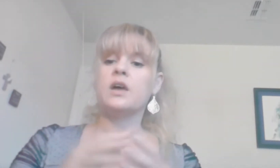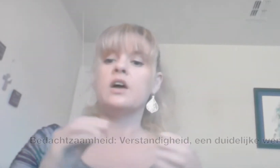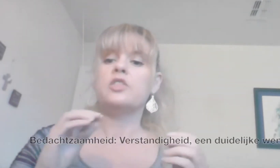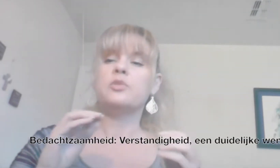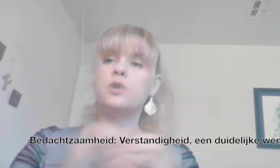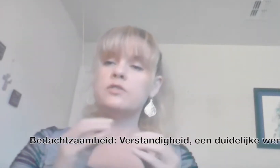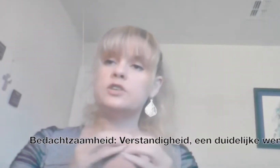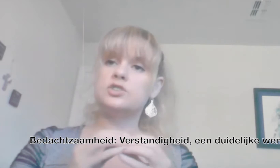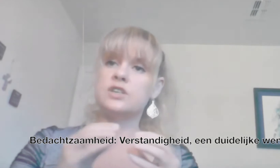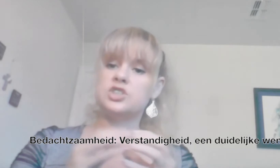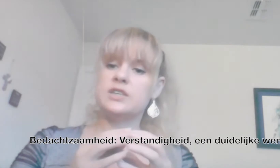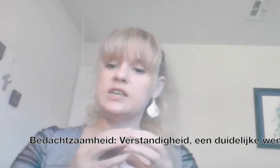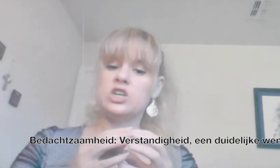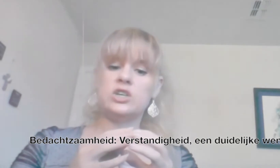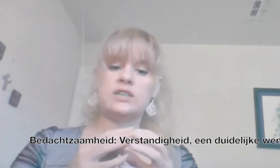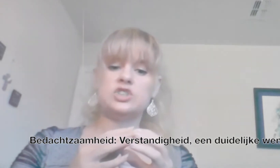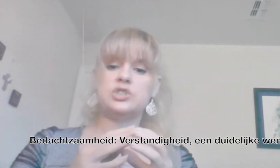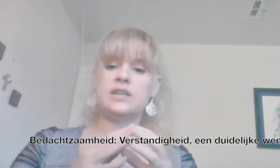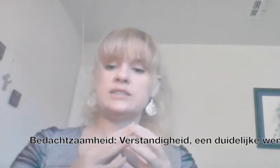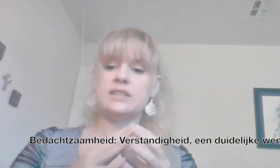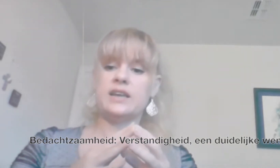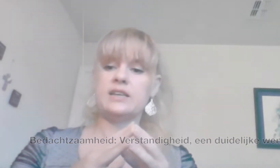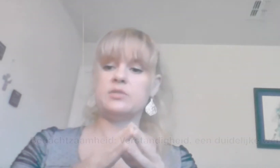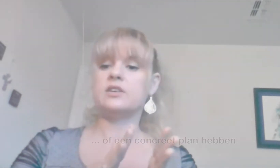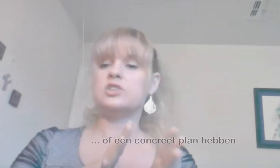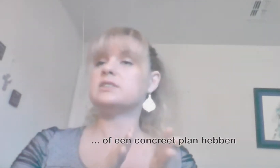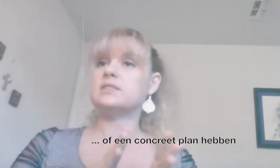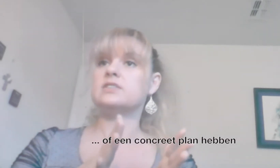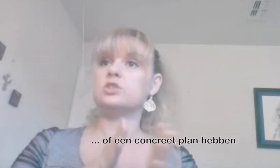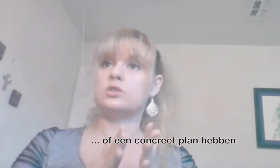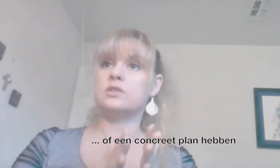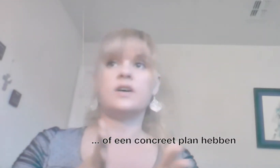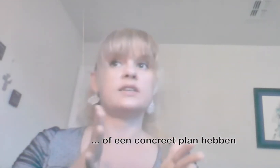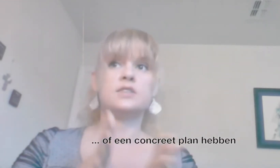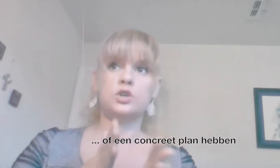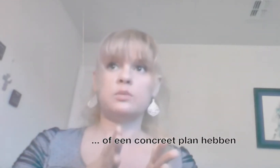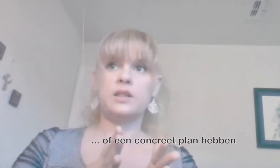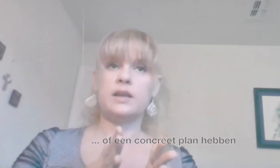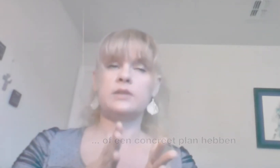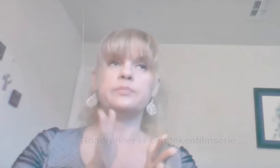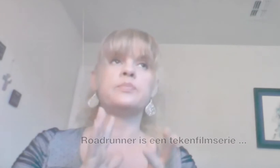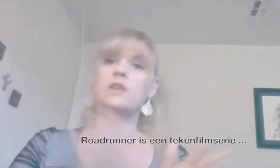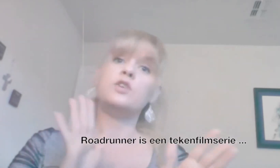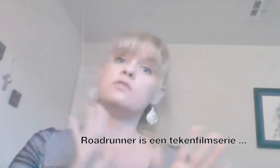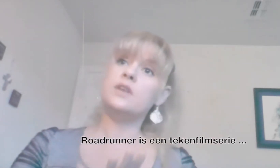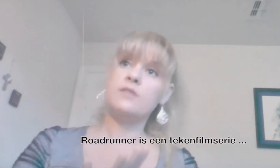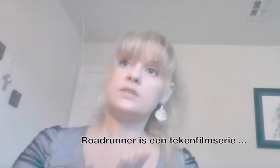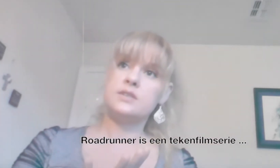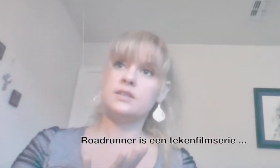The word for discretion here is translated a good sense, a good device, a good plan. If you've never seen